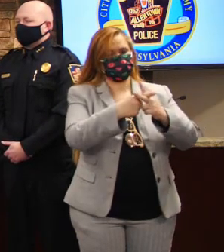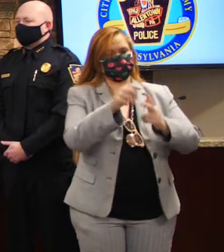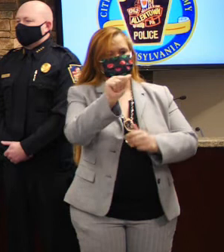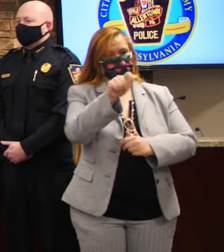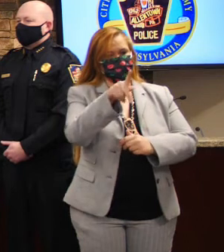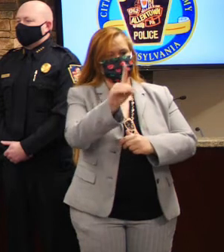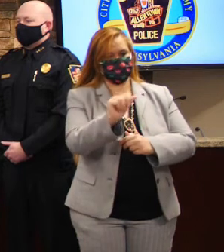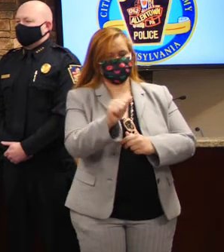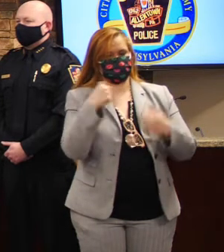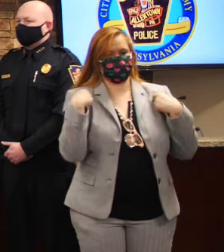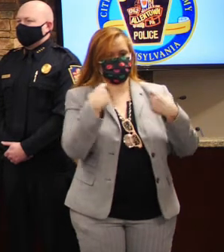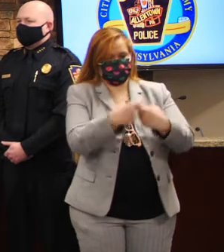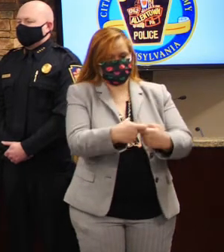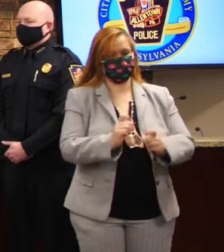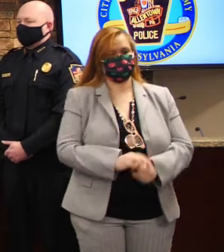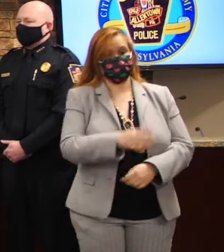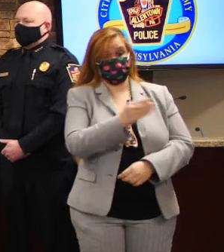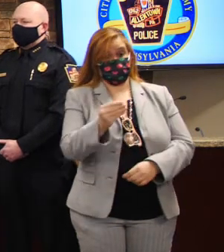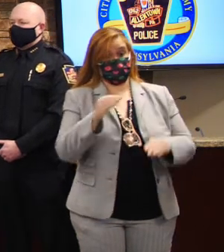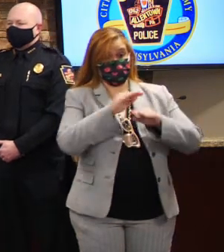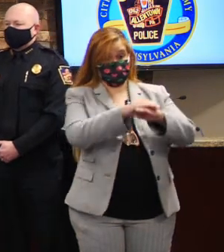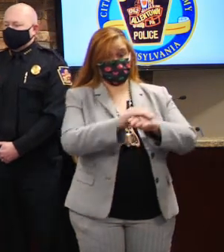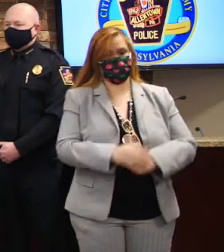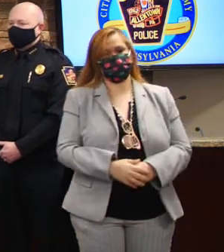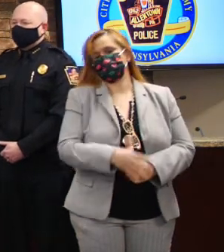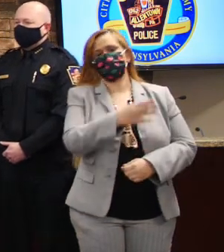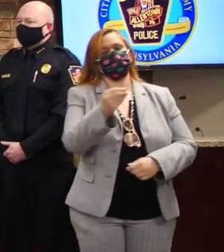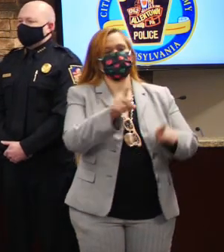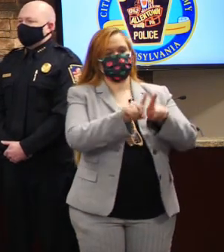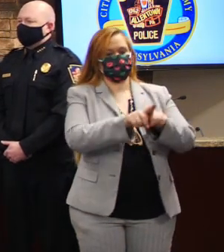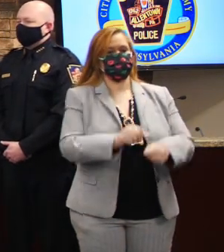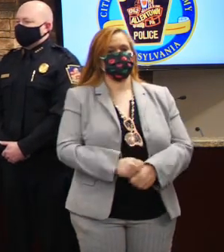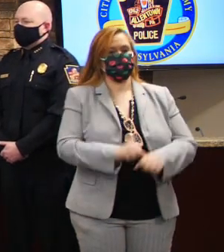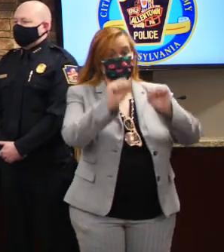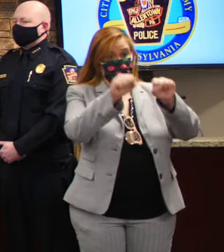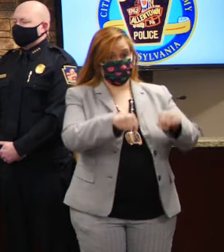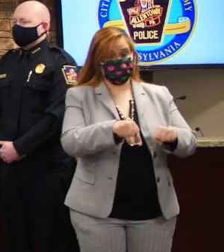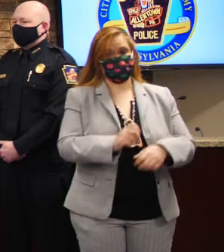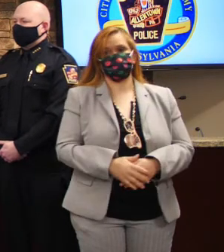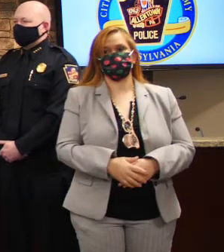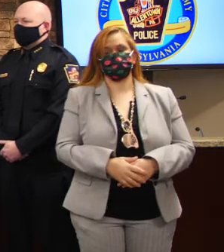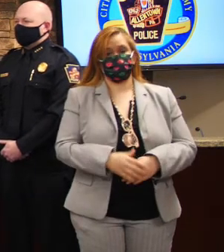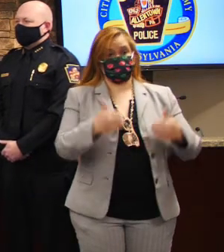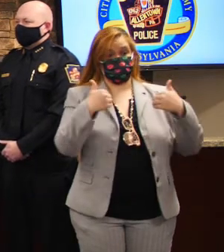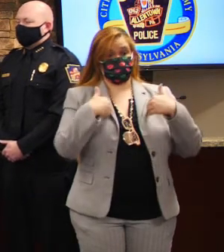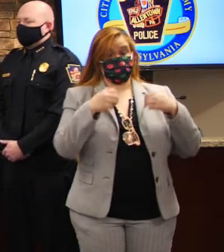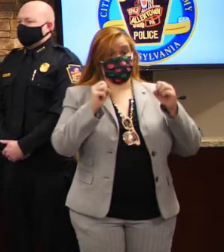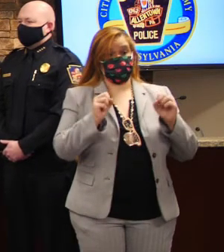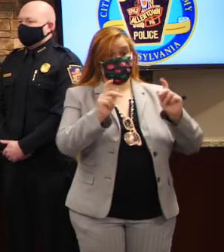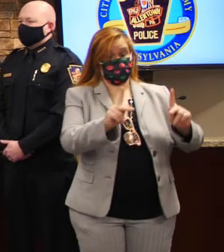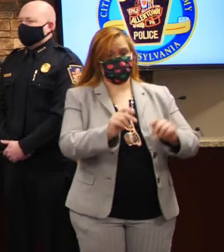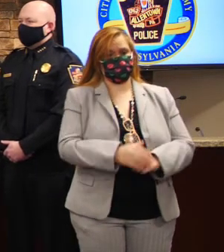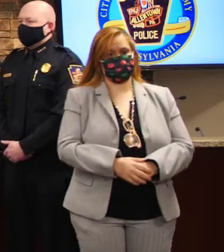follow each and every day behind the badge. This is why the Civilian Police Academy was created, to give our citizens a